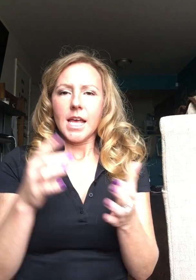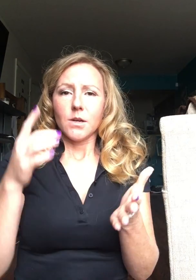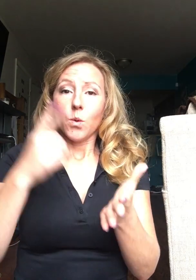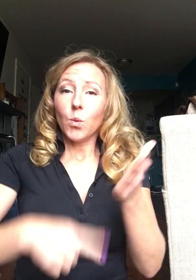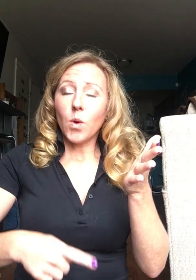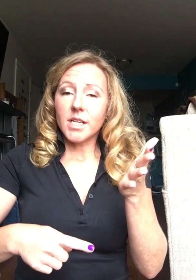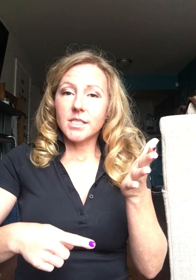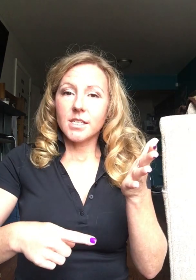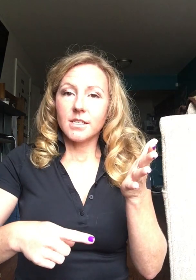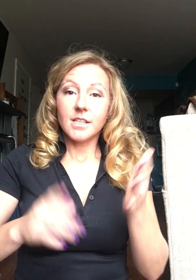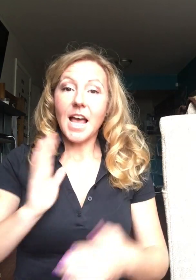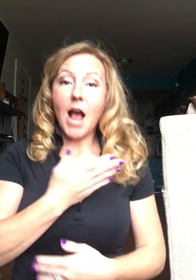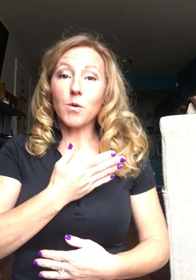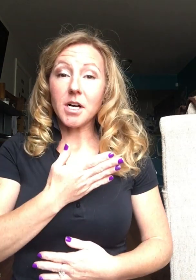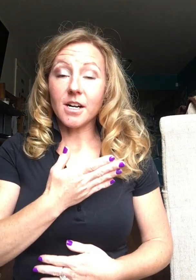and what our